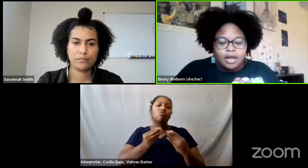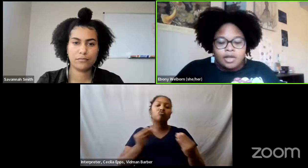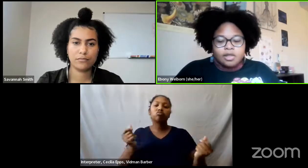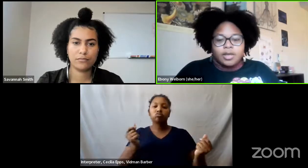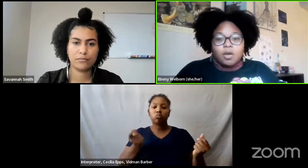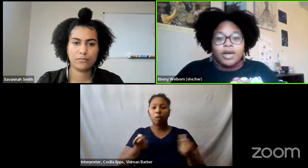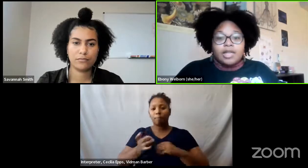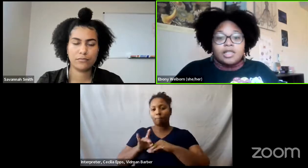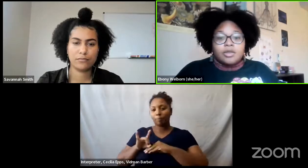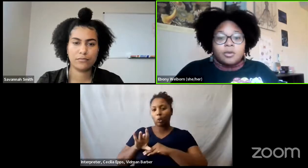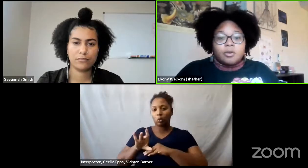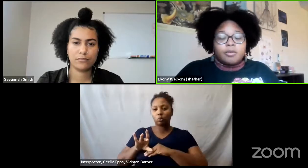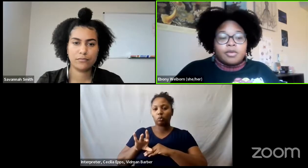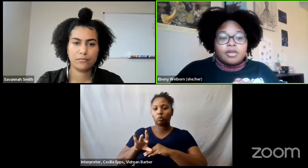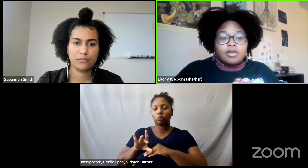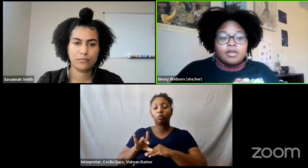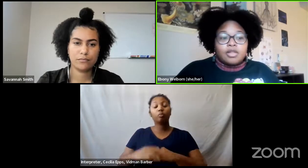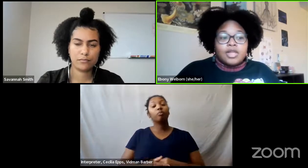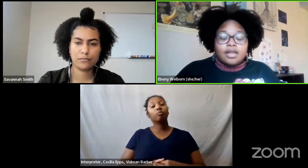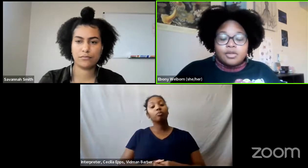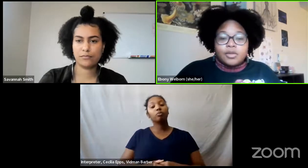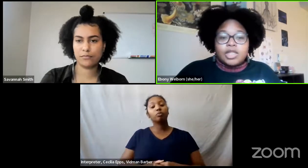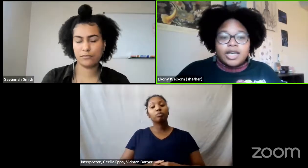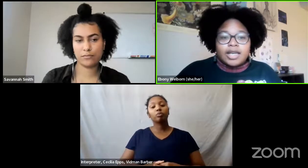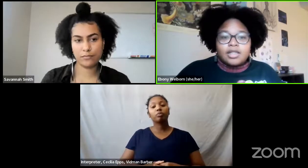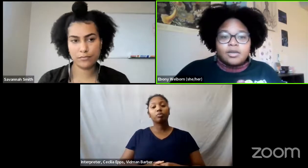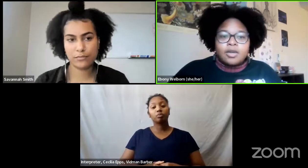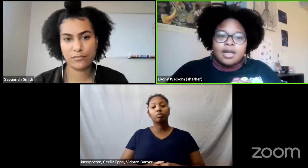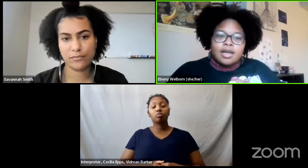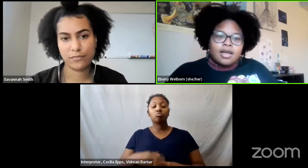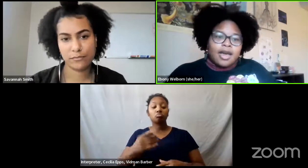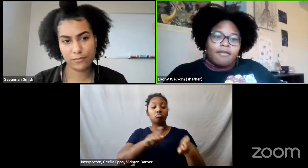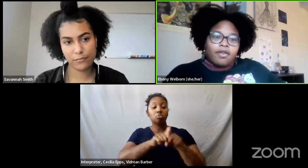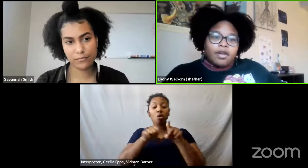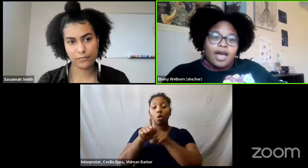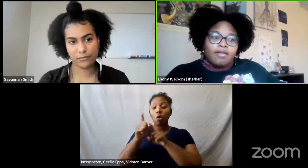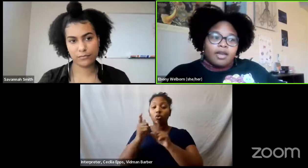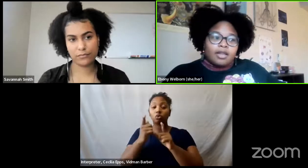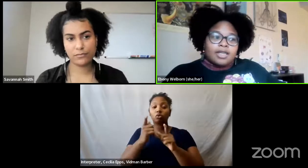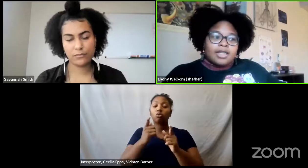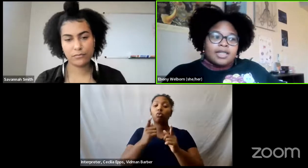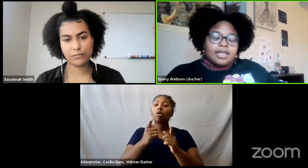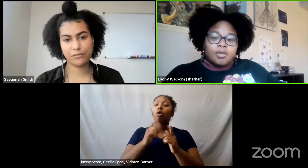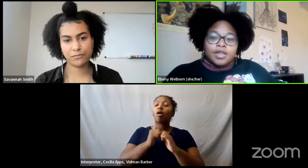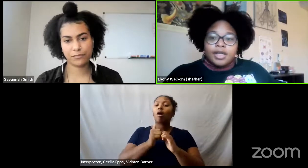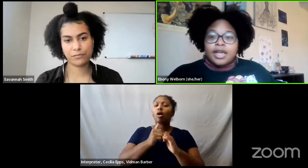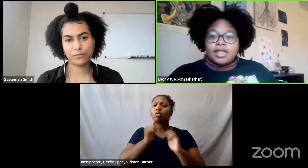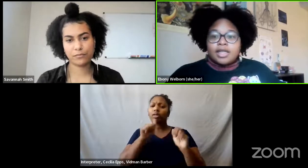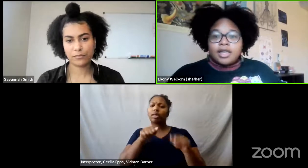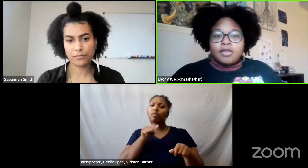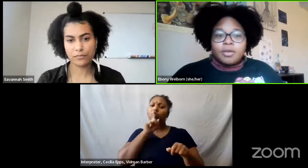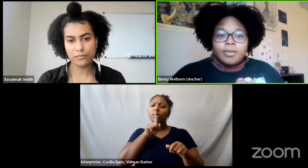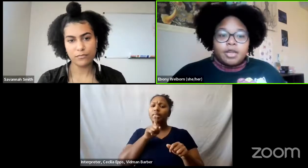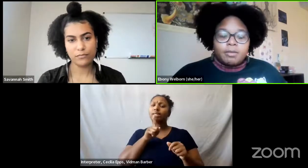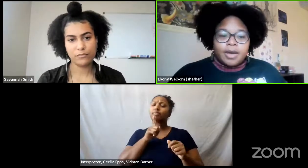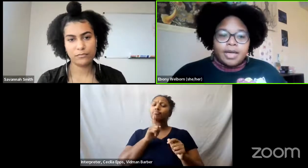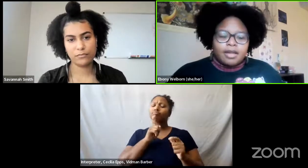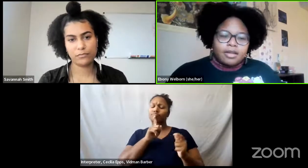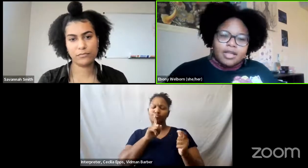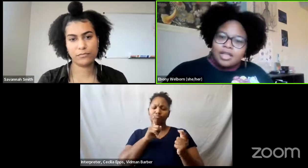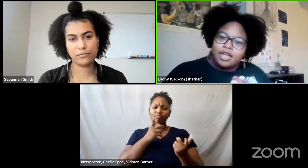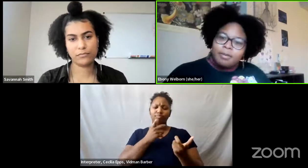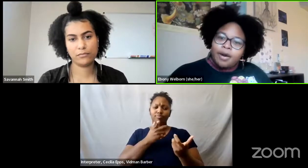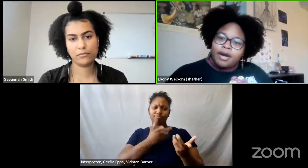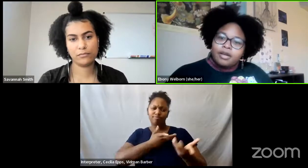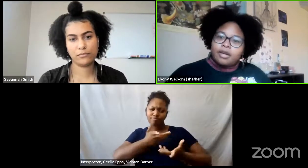But it can also be a way to, do a check-in. So after having this instance where you're engaging every bit of your